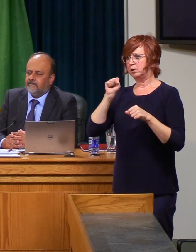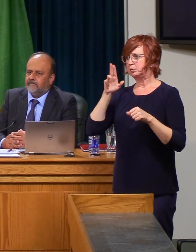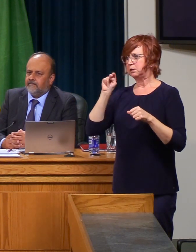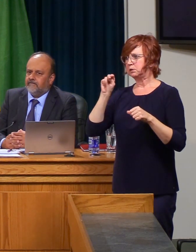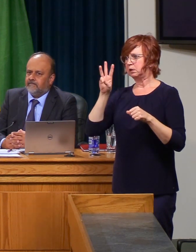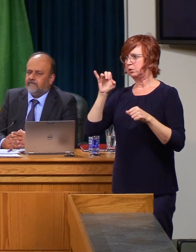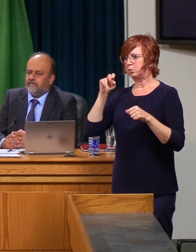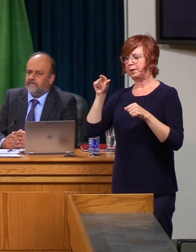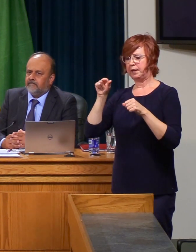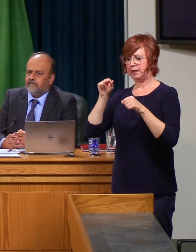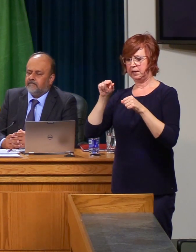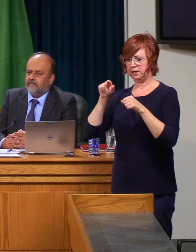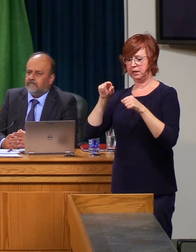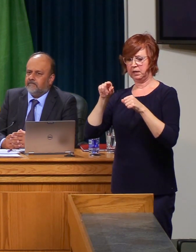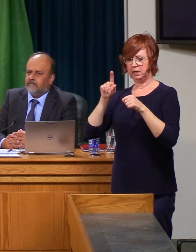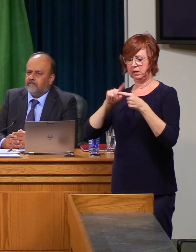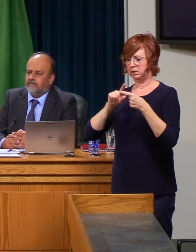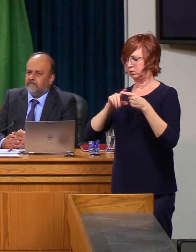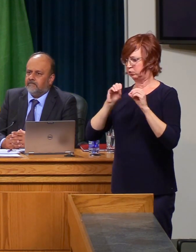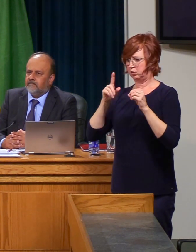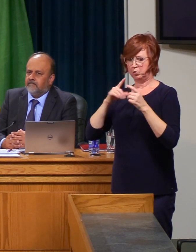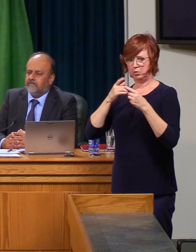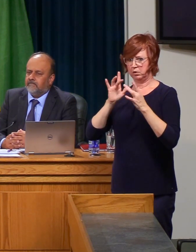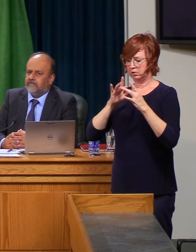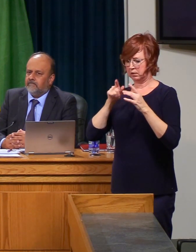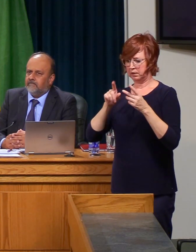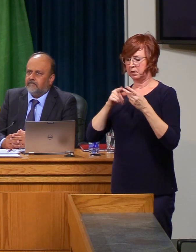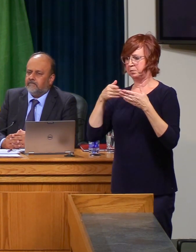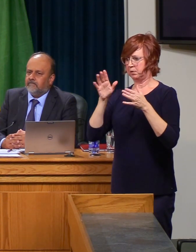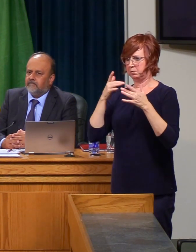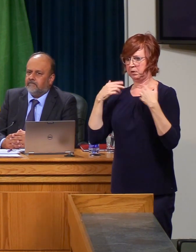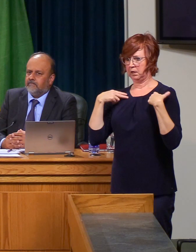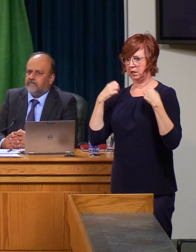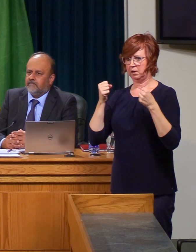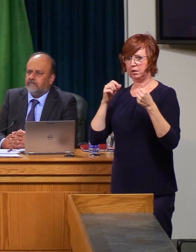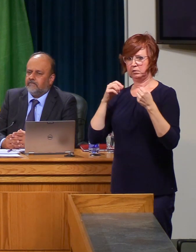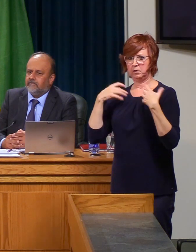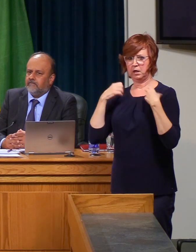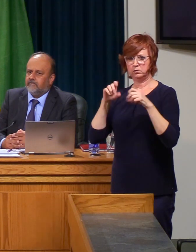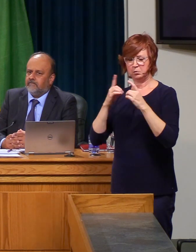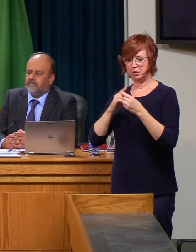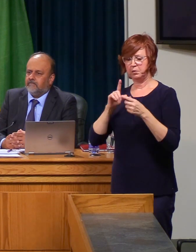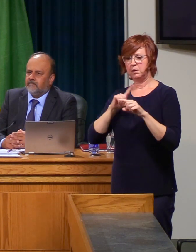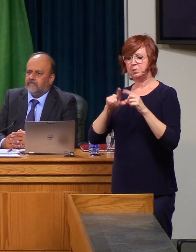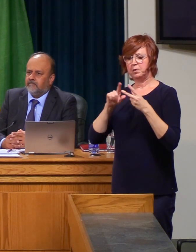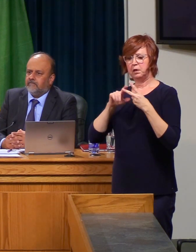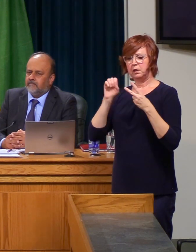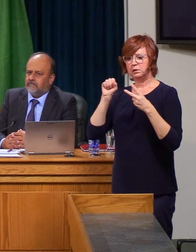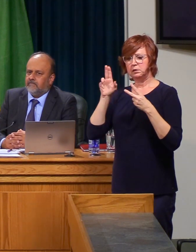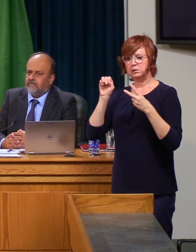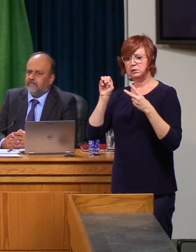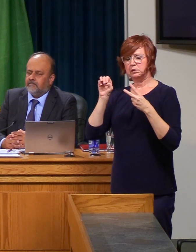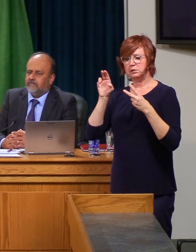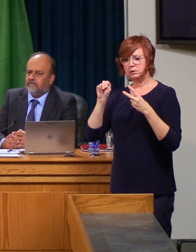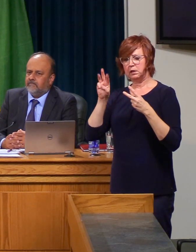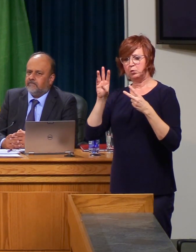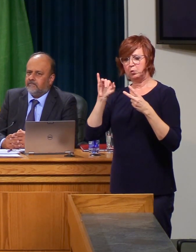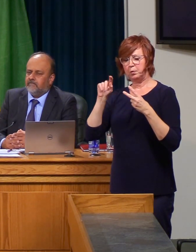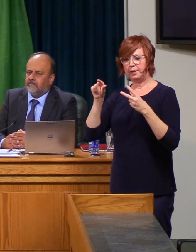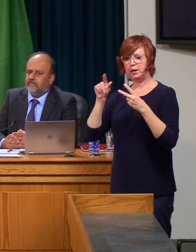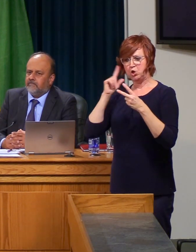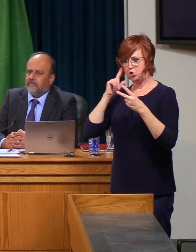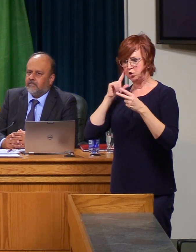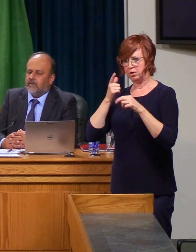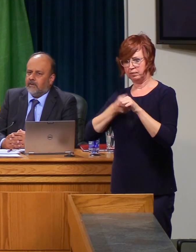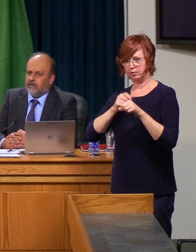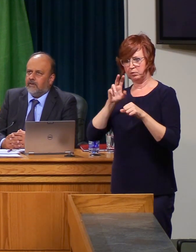public health, and I heard that Sunwing only found out about this through the media. What is the procedure that Saskatchewan's taking when it